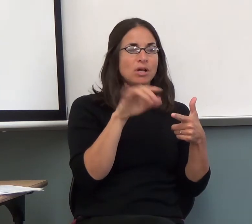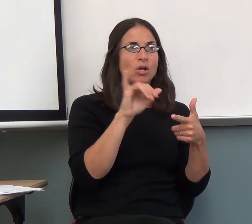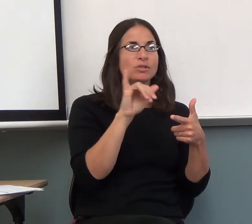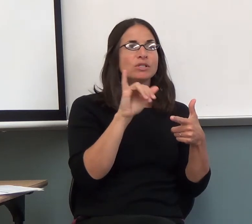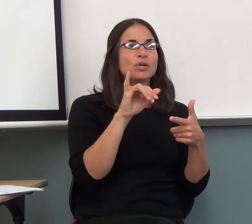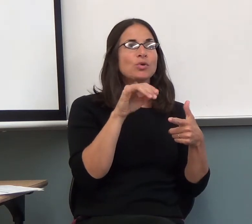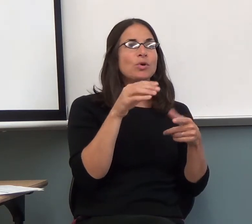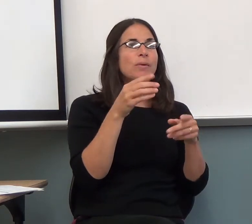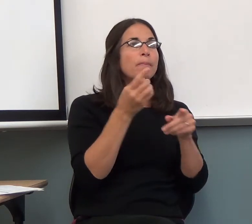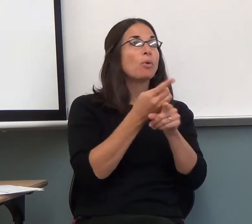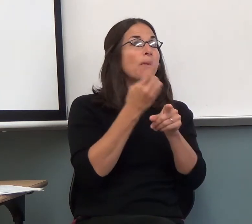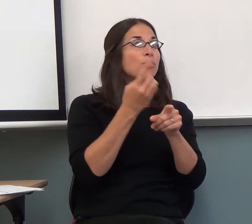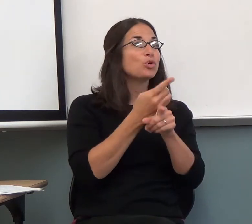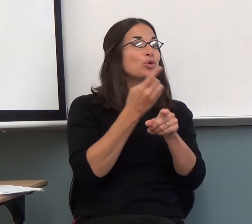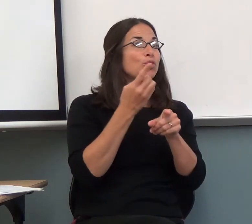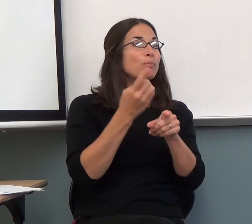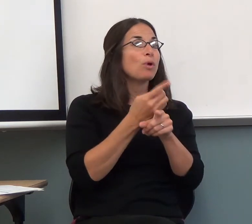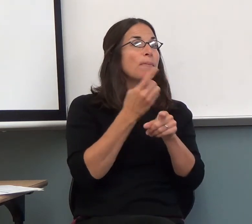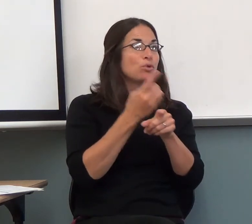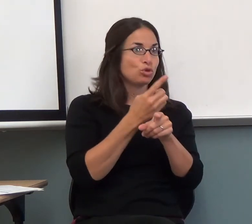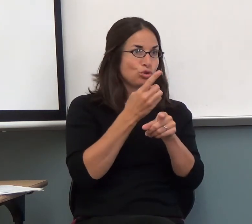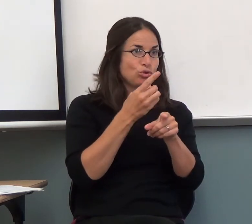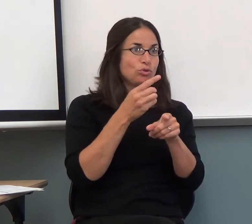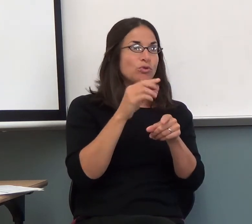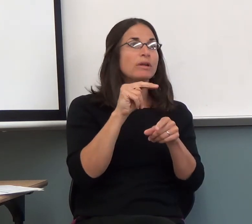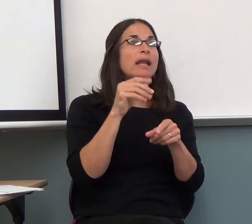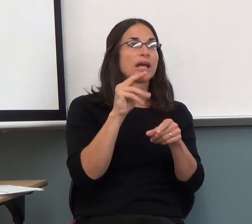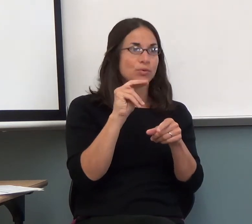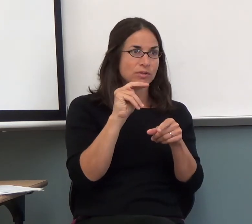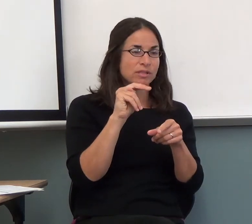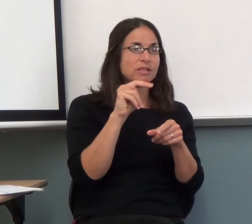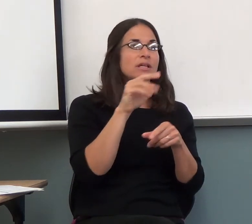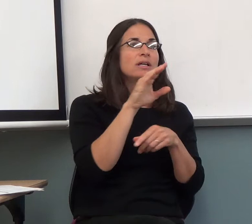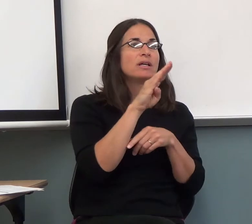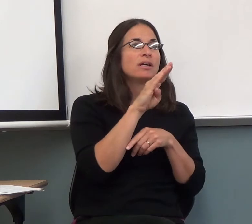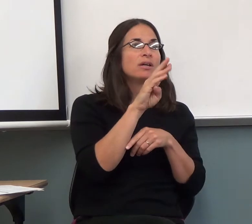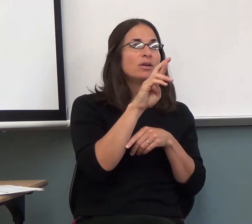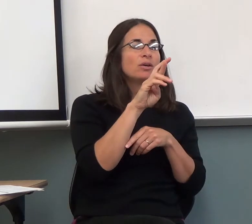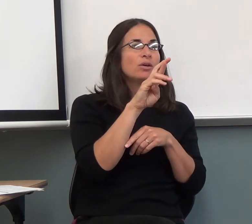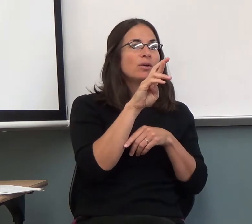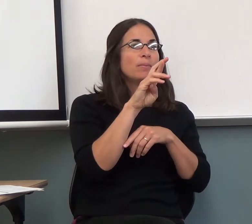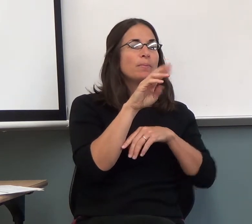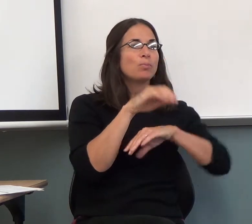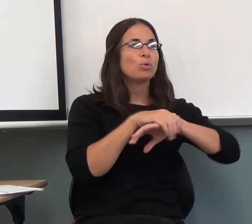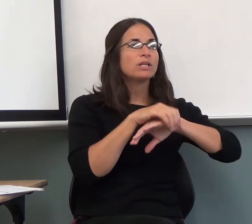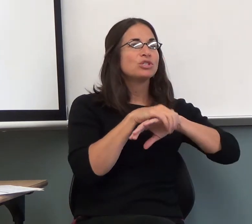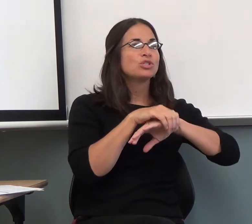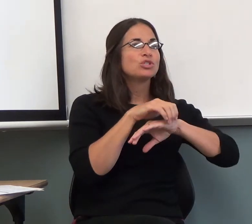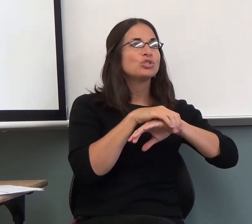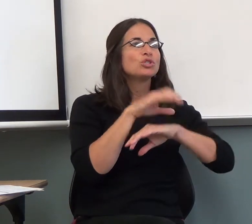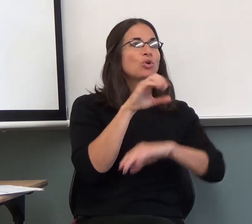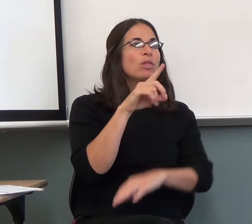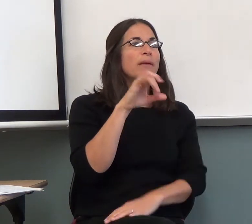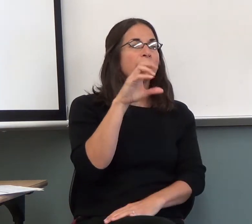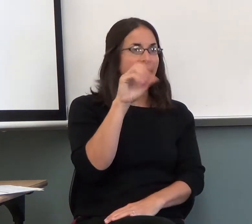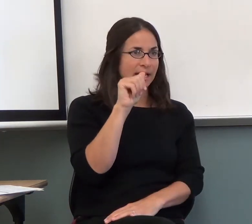proper nouns, am I correct? Yes. Okay, good. How about number 3? Let's take it. Dave, do you want to try number 3, please? Okay.